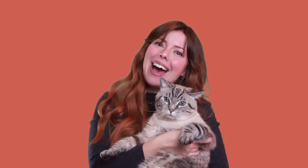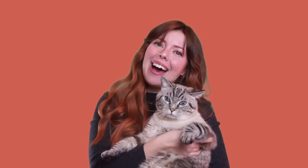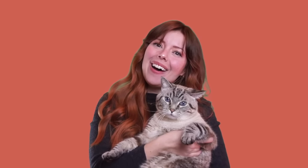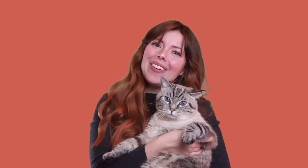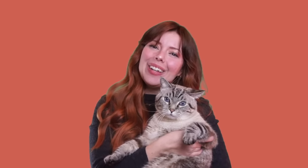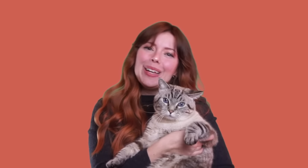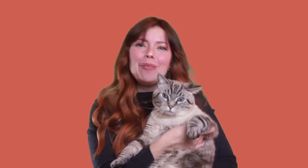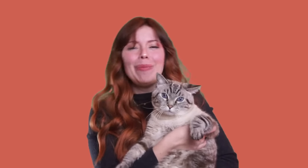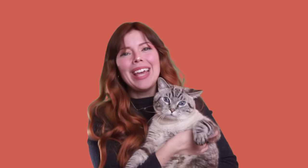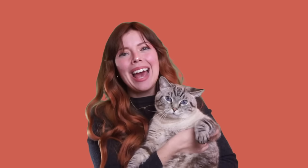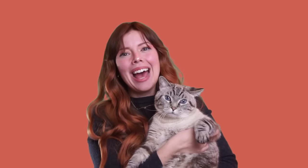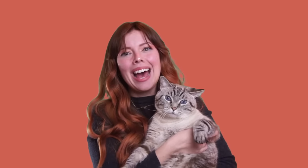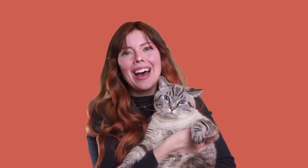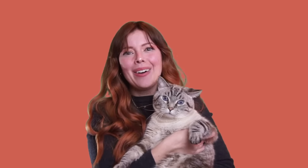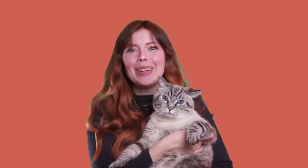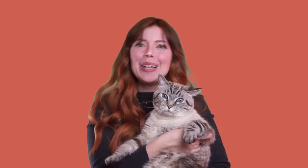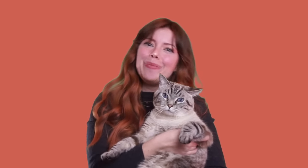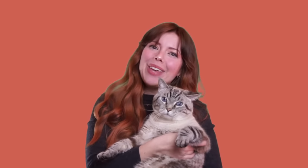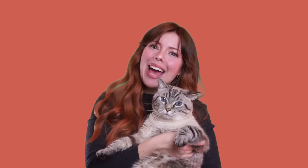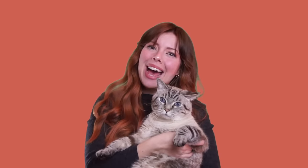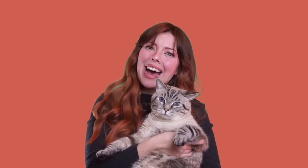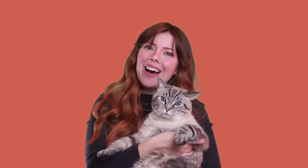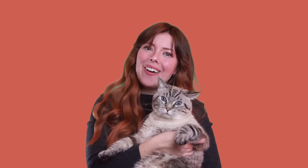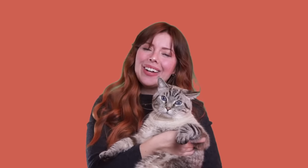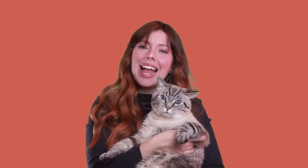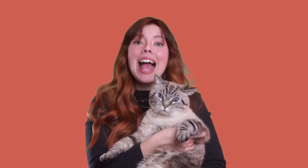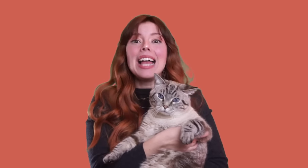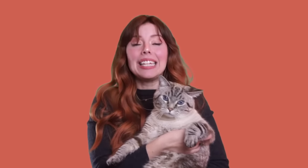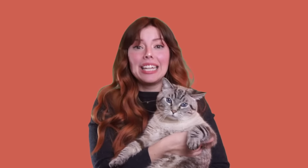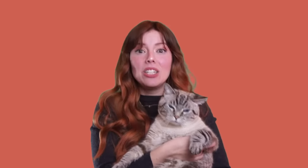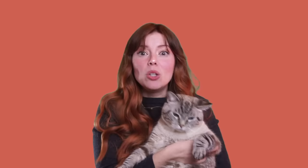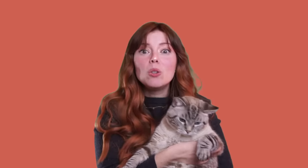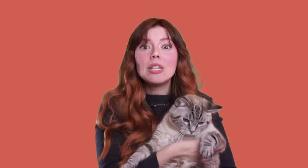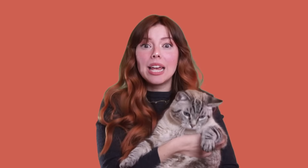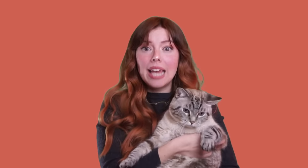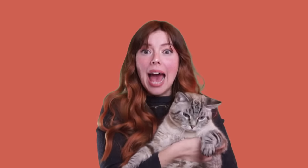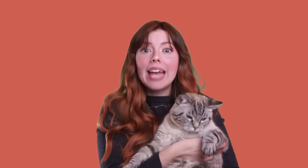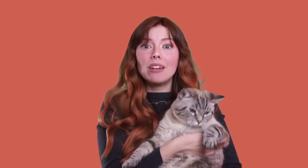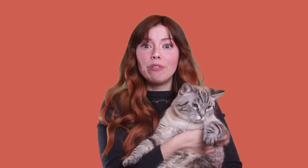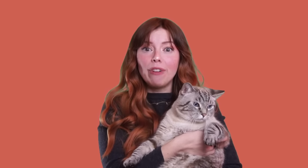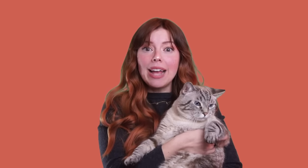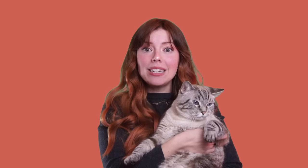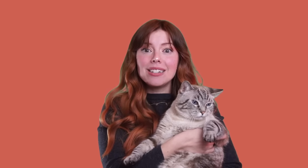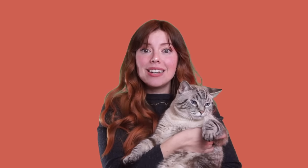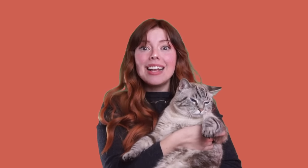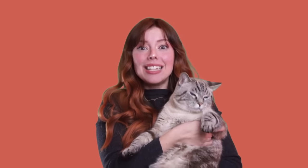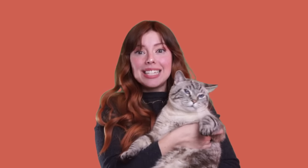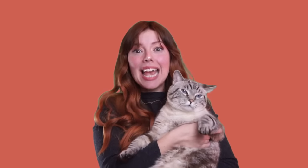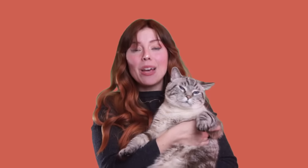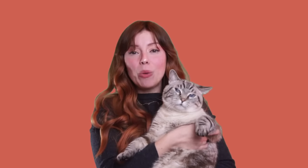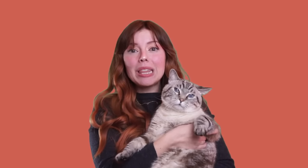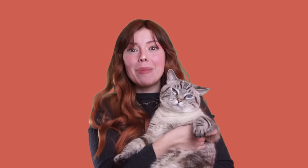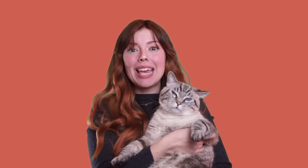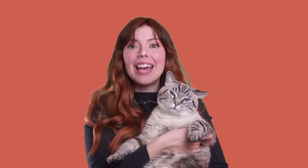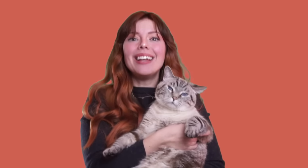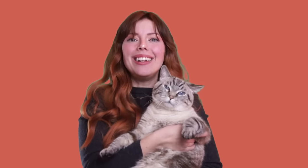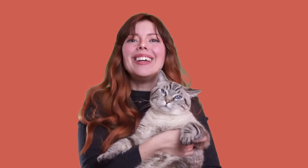Meow. Meow. Meow. Can you say cat in French? Say it with me. Le